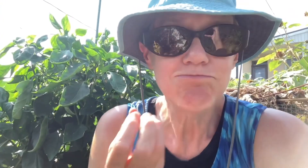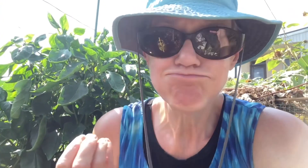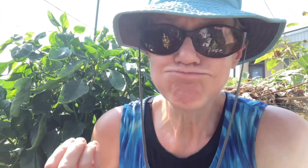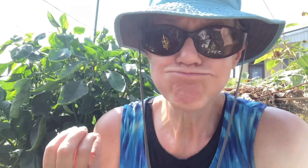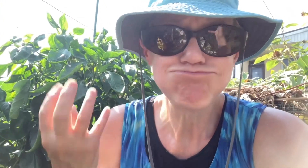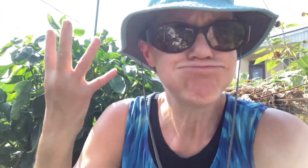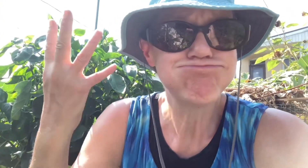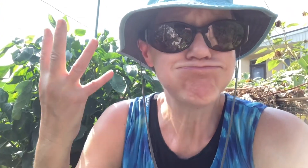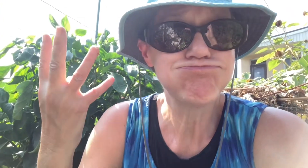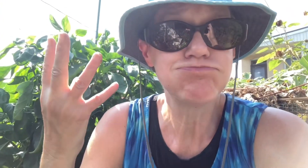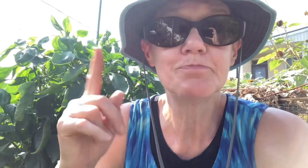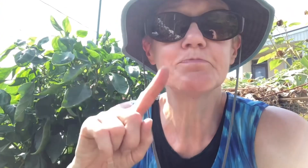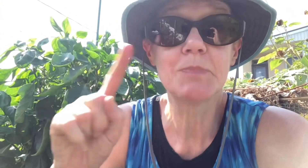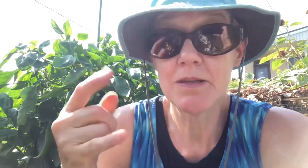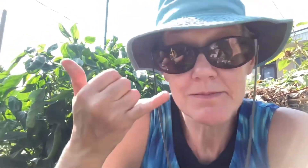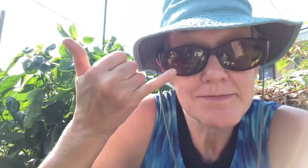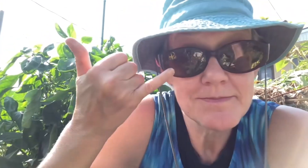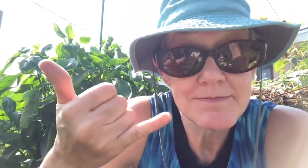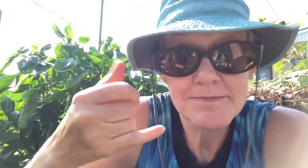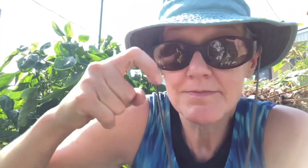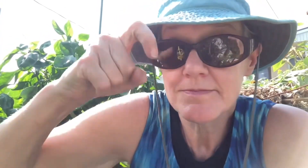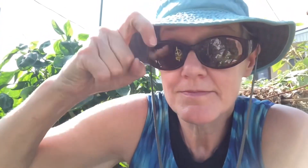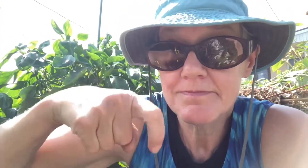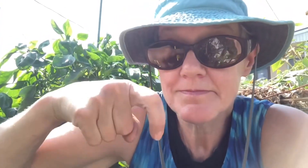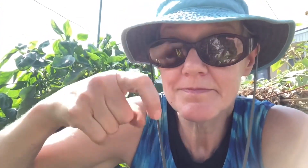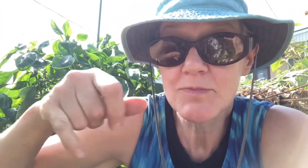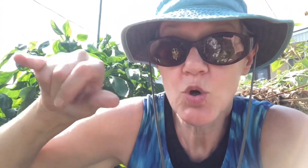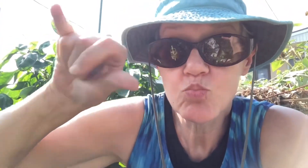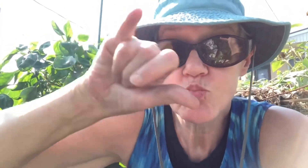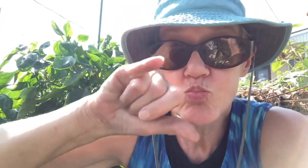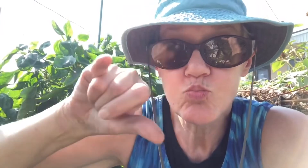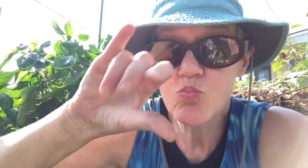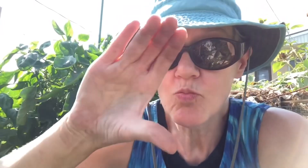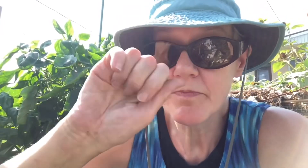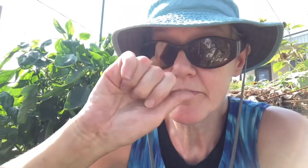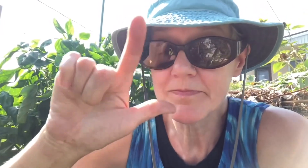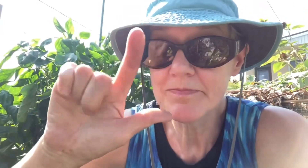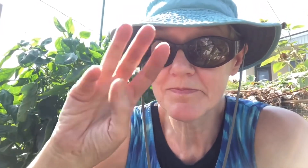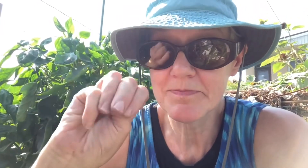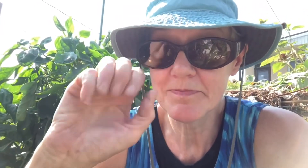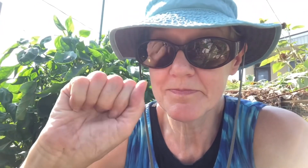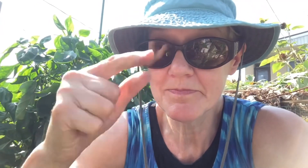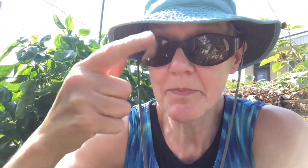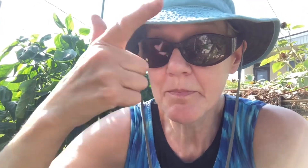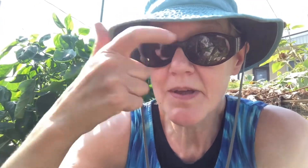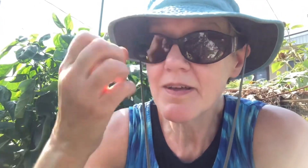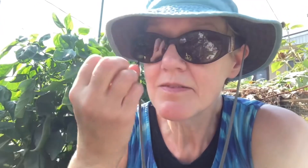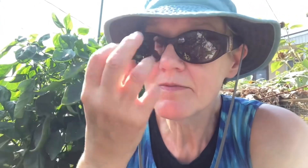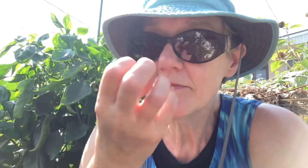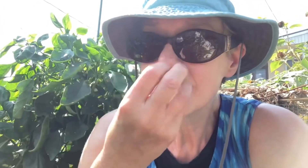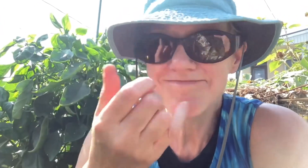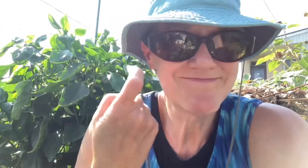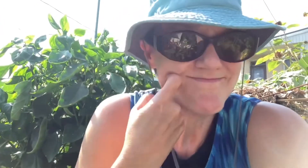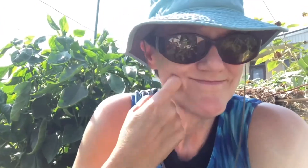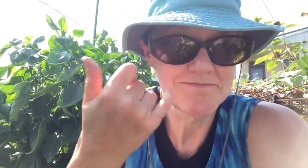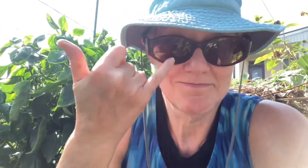had the warmth of the compost and it grew quickly. But now with the flowers, it's time to water in